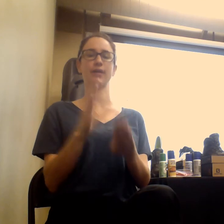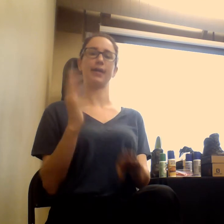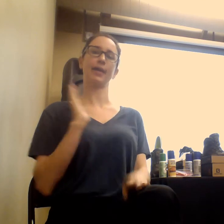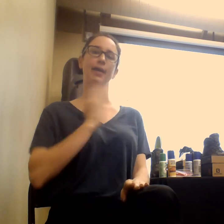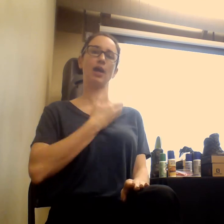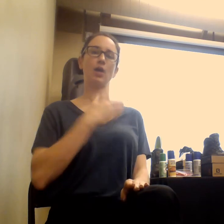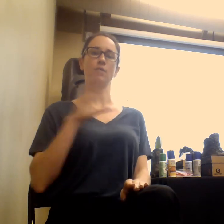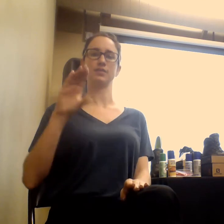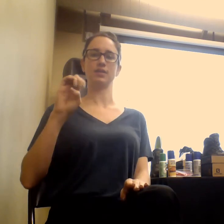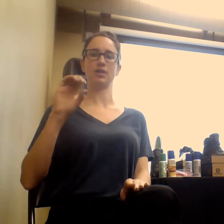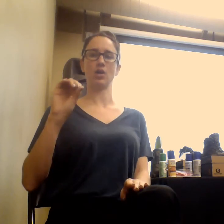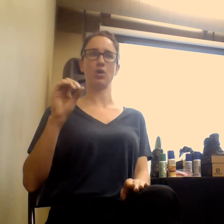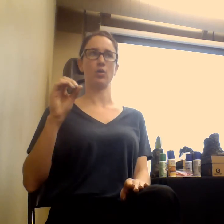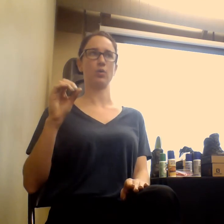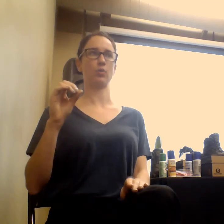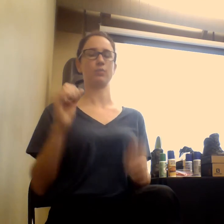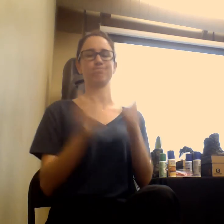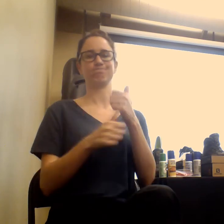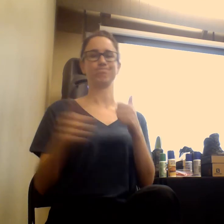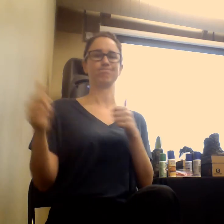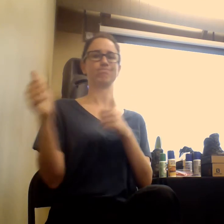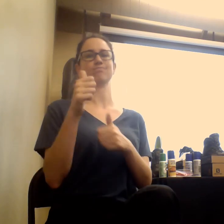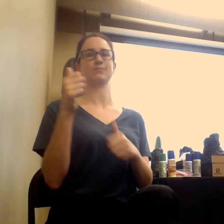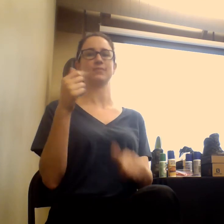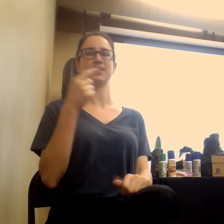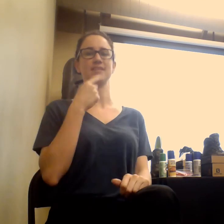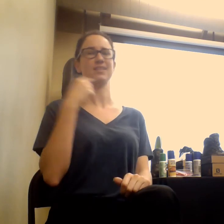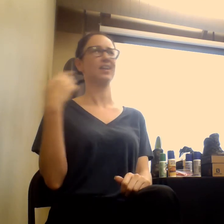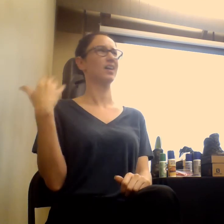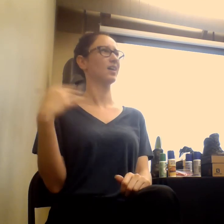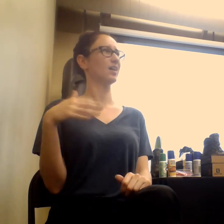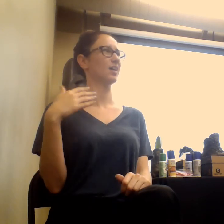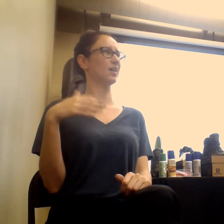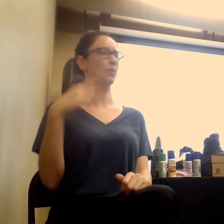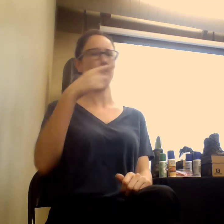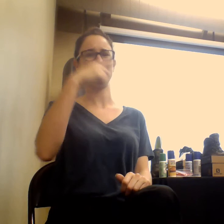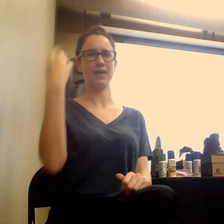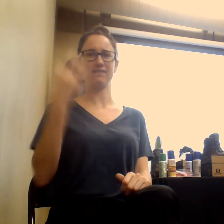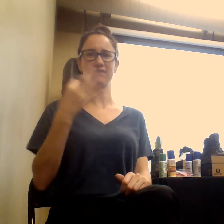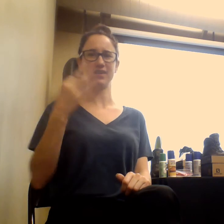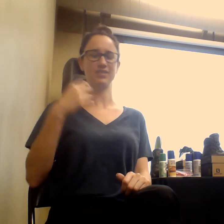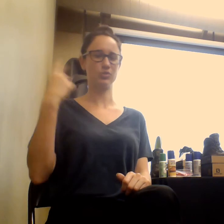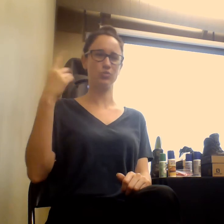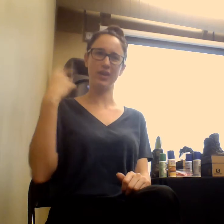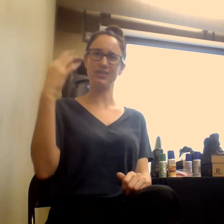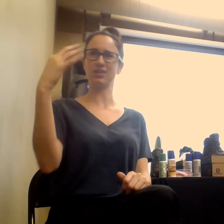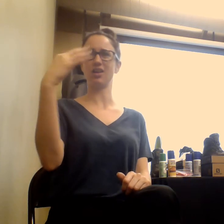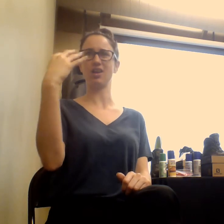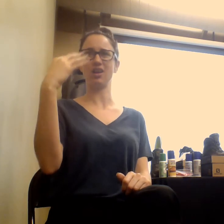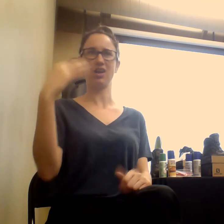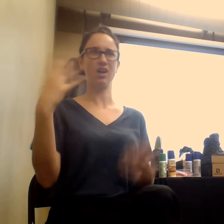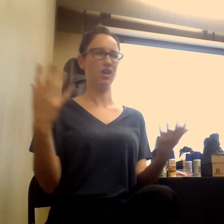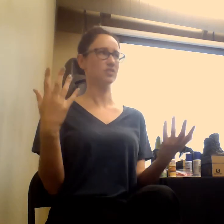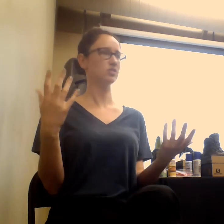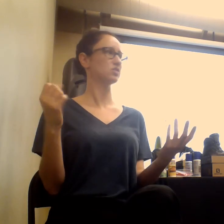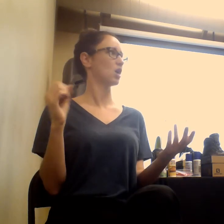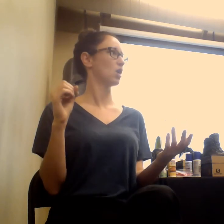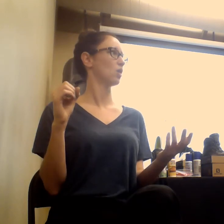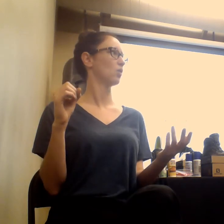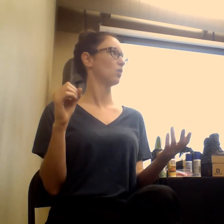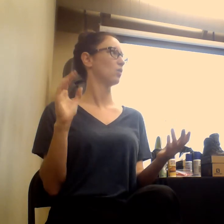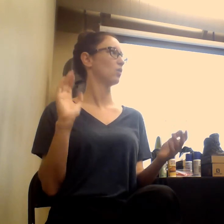what, this is crazy. People are fighting in Walmarts. We don't want to be a part of it. Our overall mission as REI